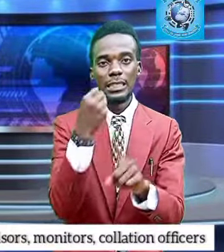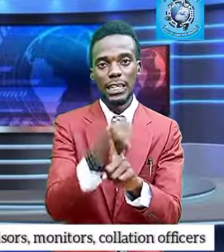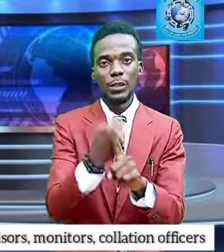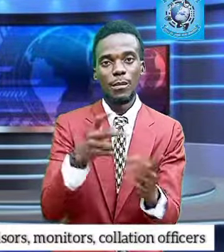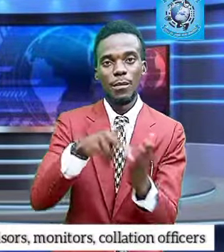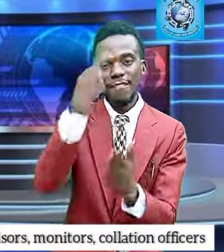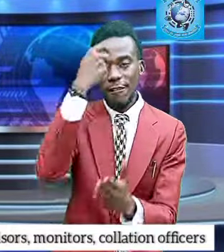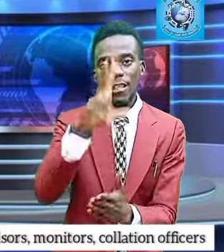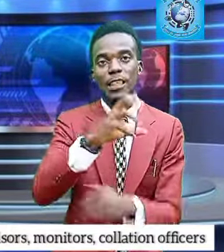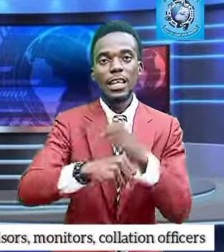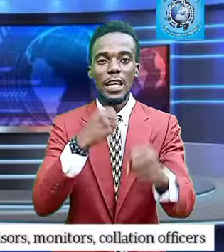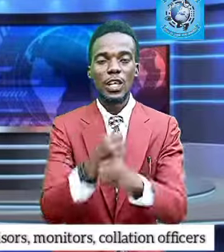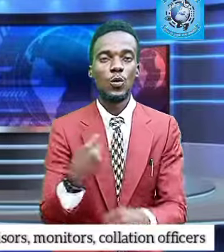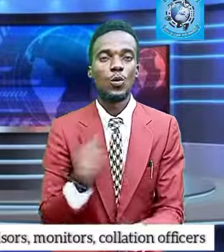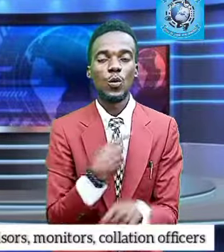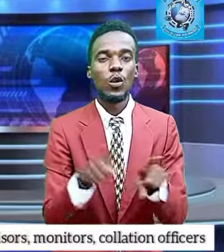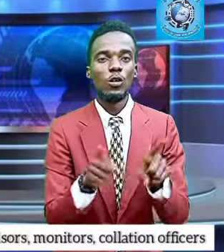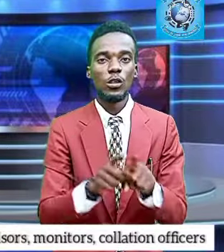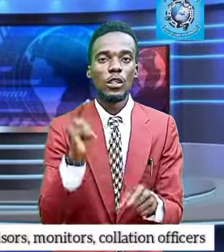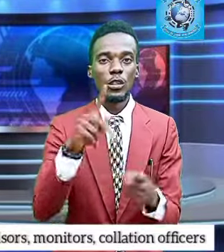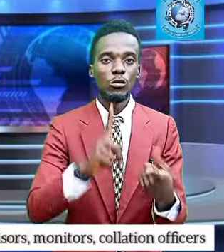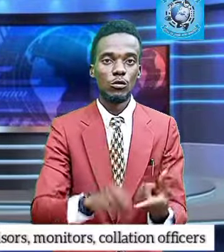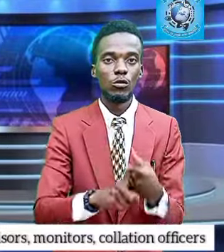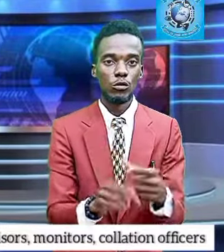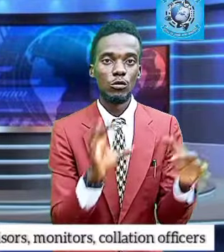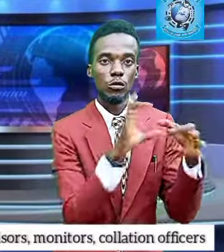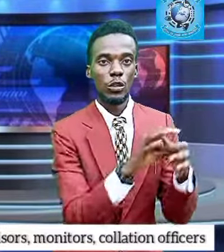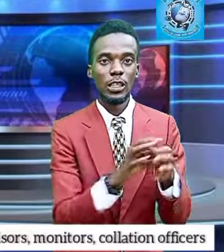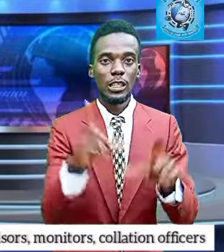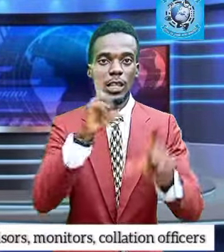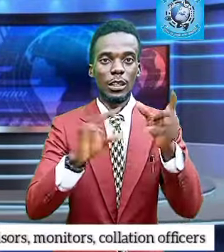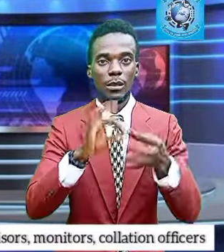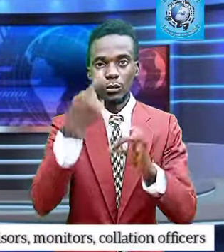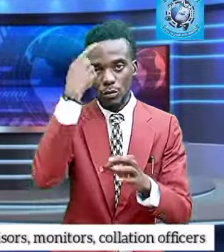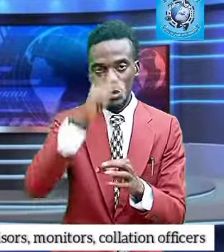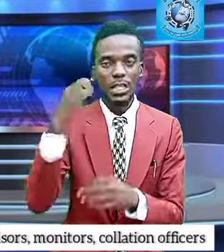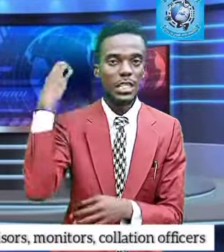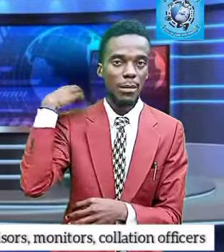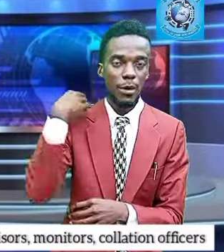We also need to attach a sign language interpreter to INEC chairman wherever he goes.